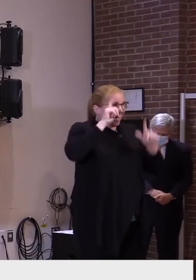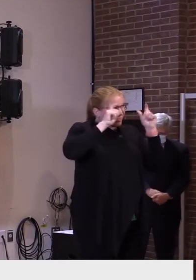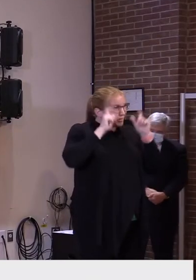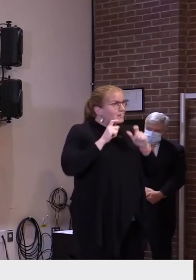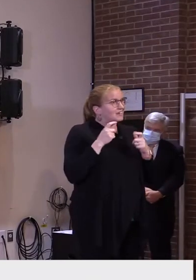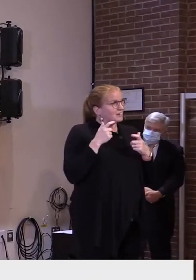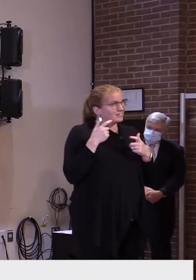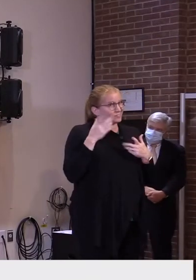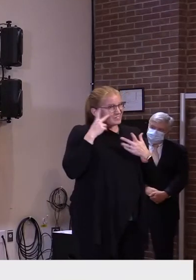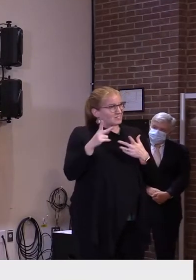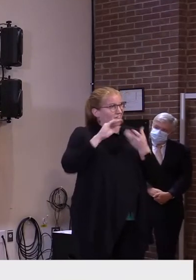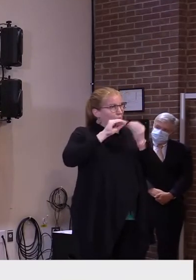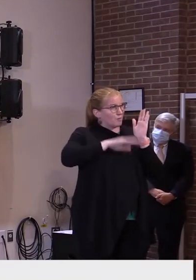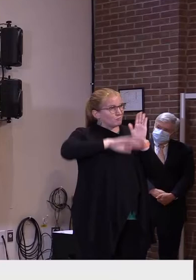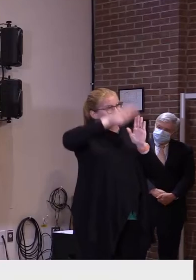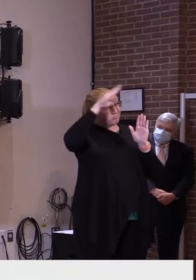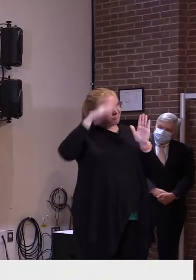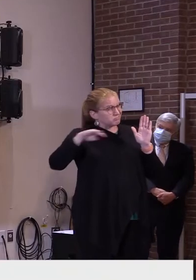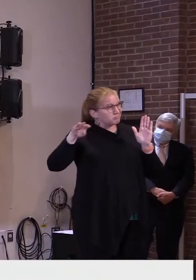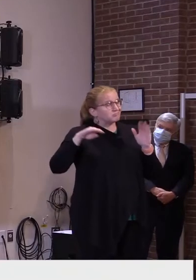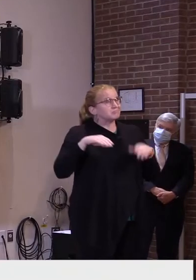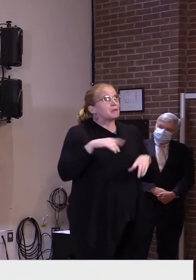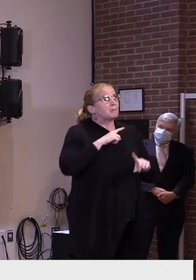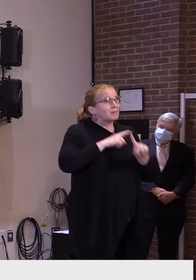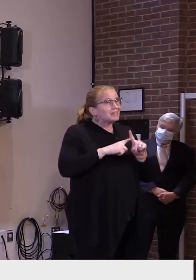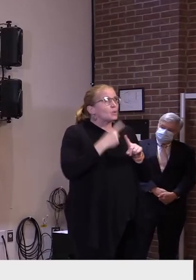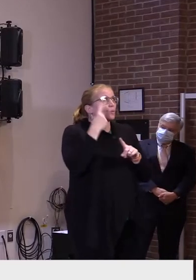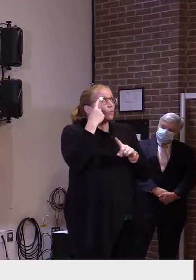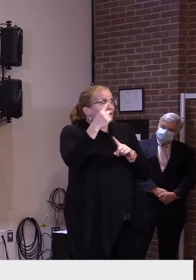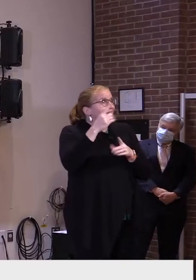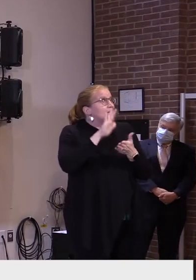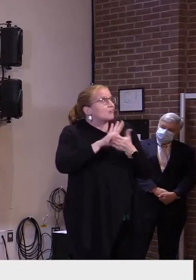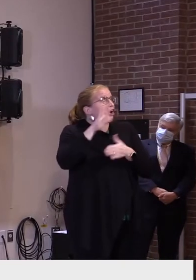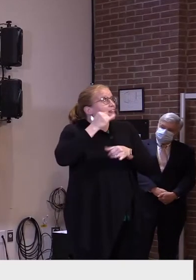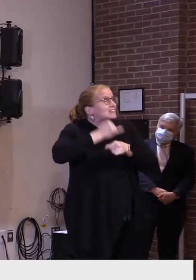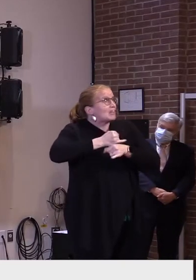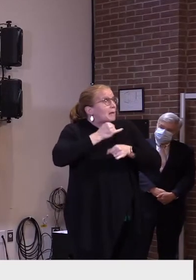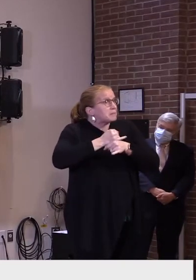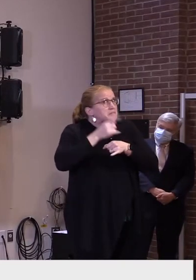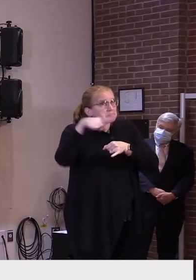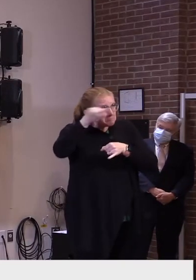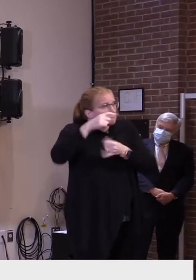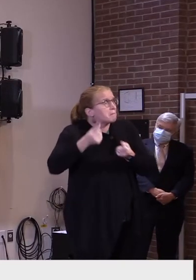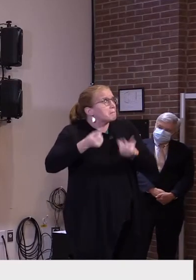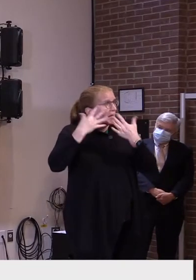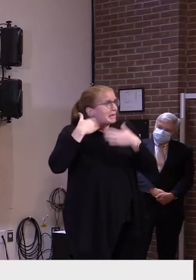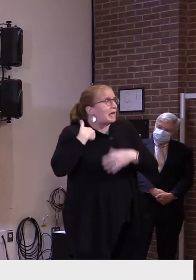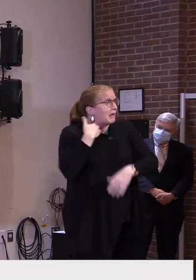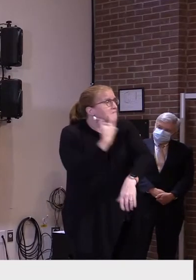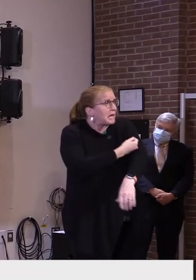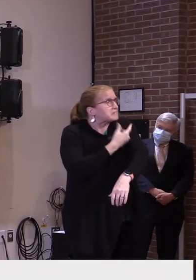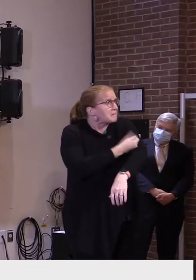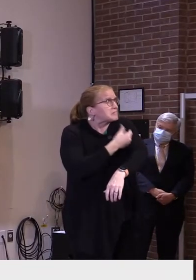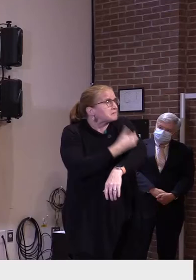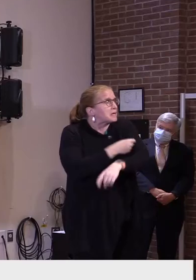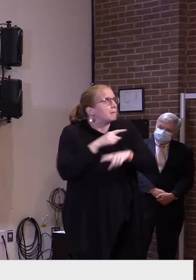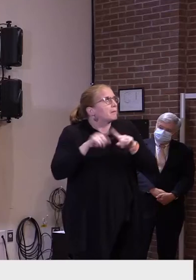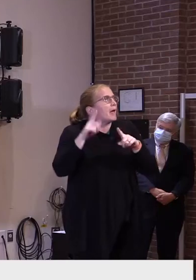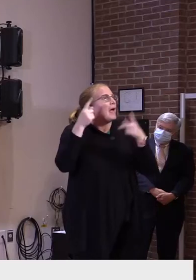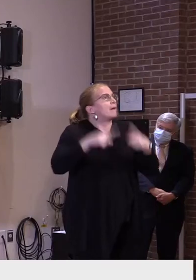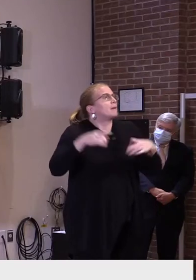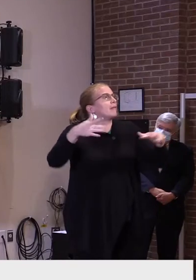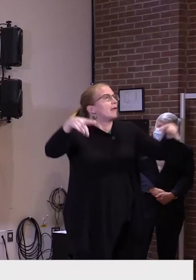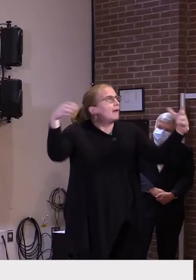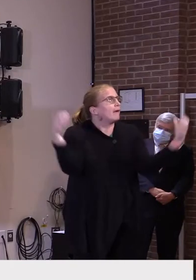one of our highly vaccinated college campuses that gathering indoors, maskless, is